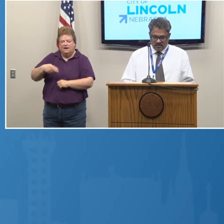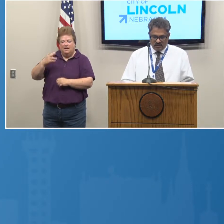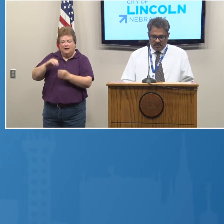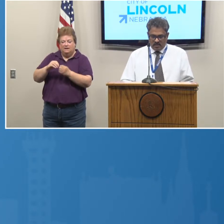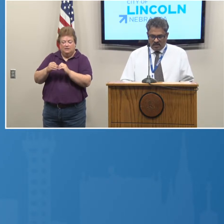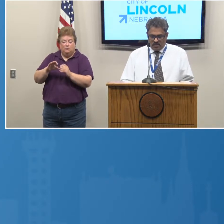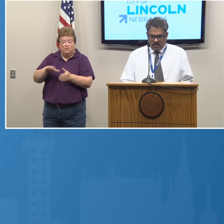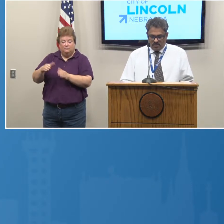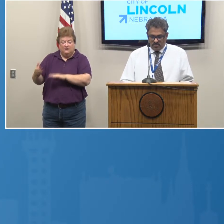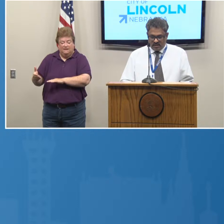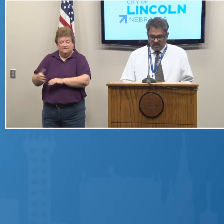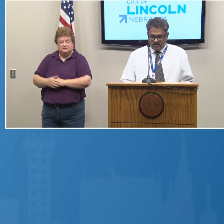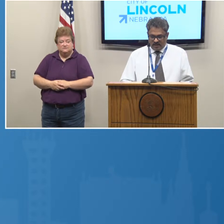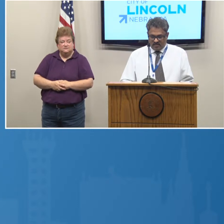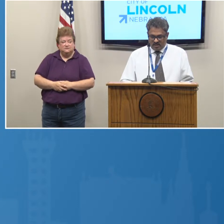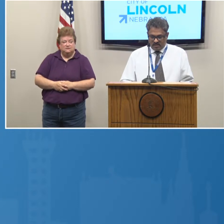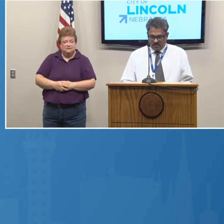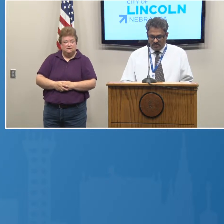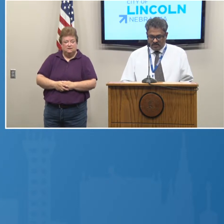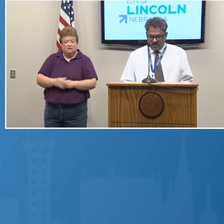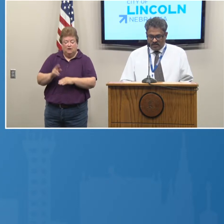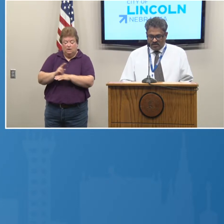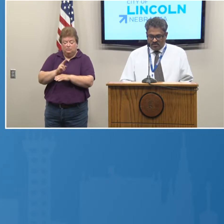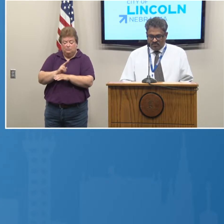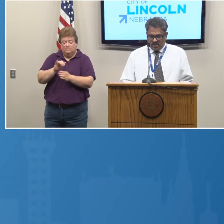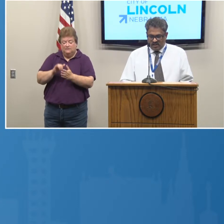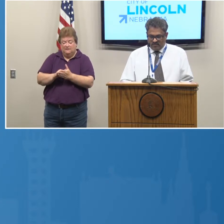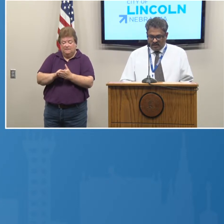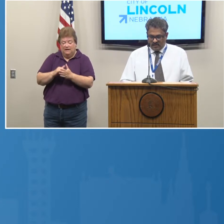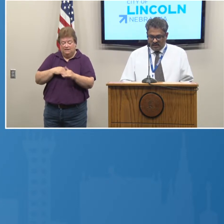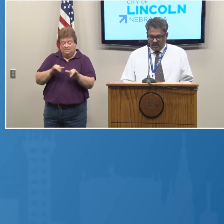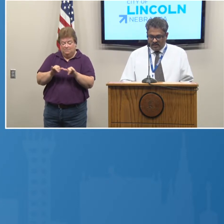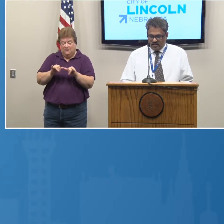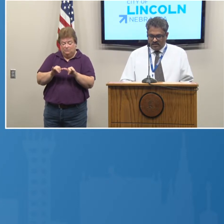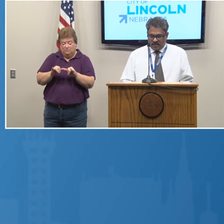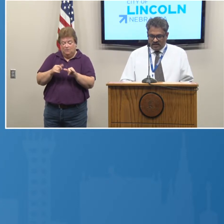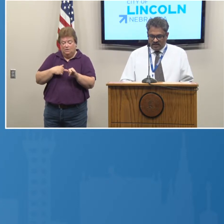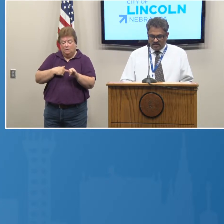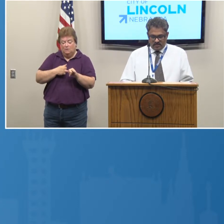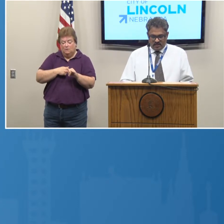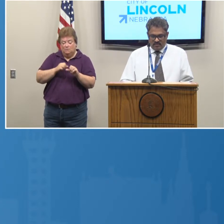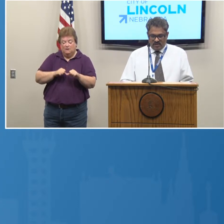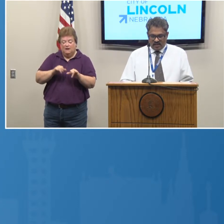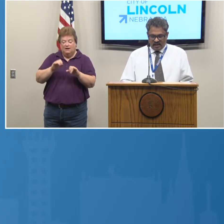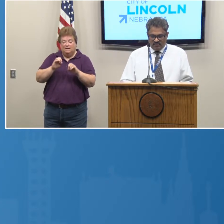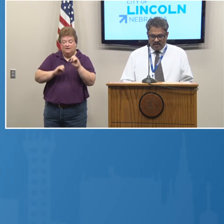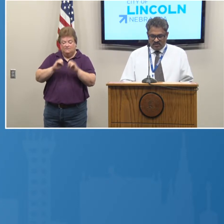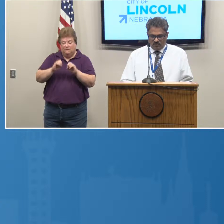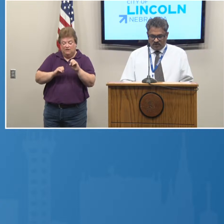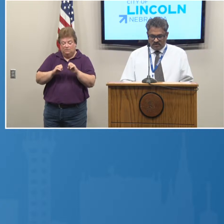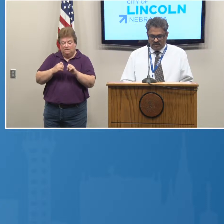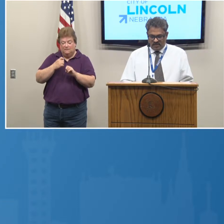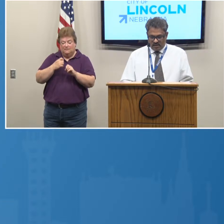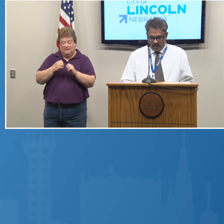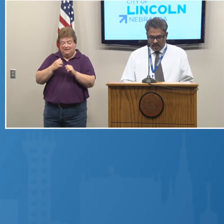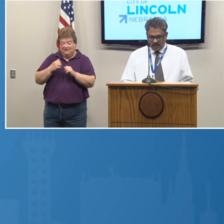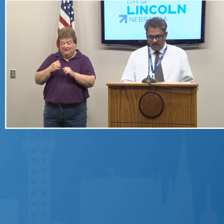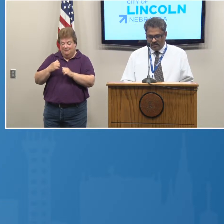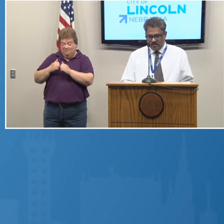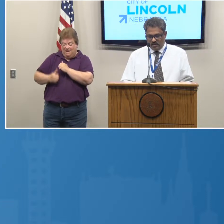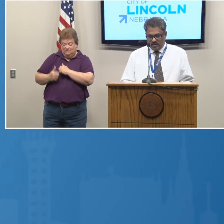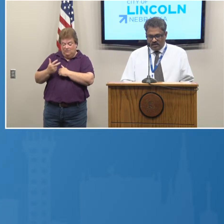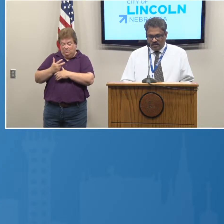deaths. In using these parameters, we evaluate the latest 3-week average of positivity